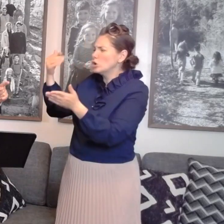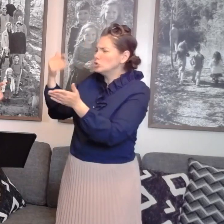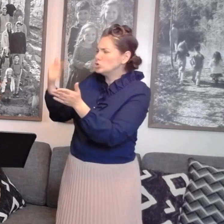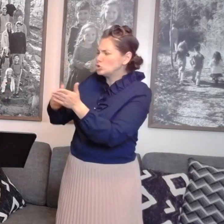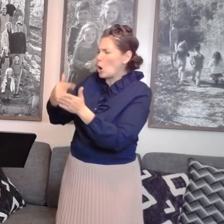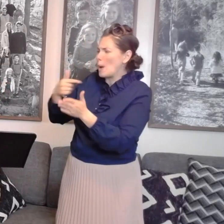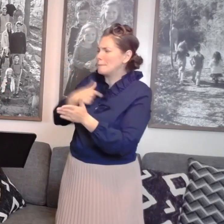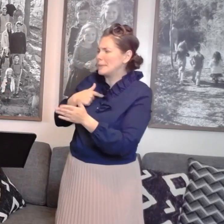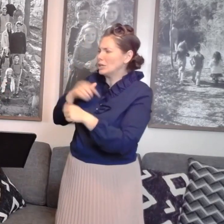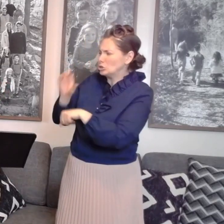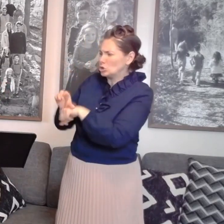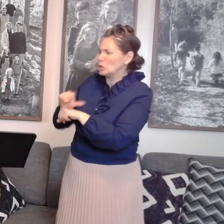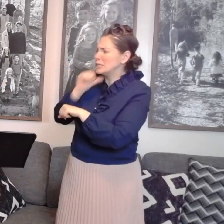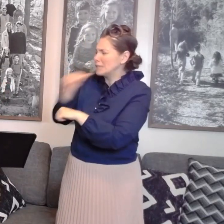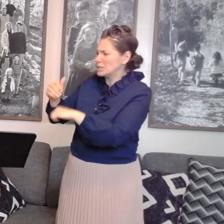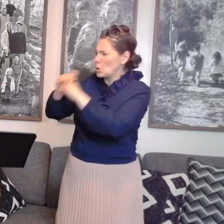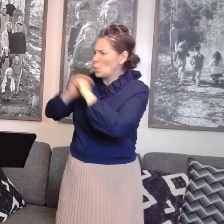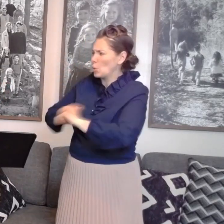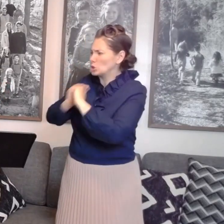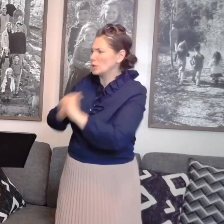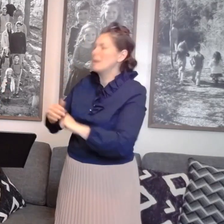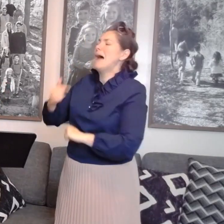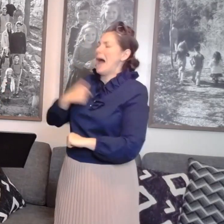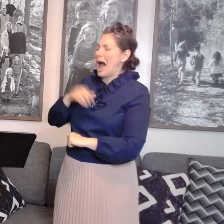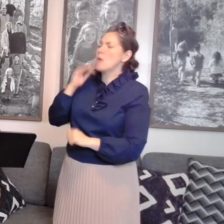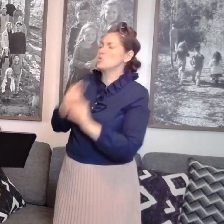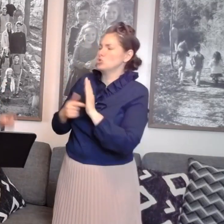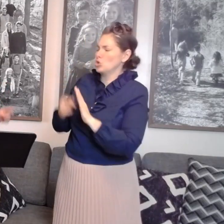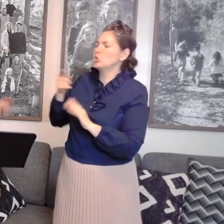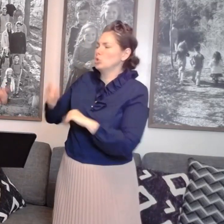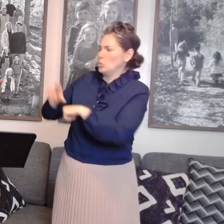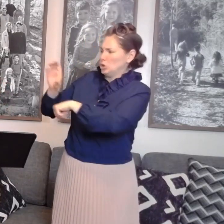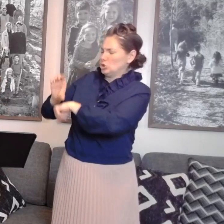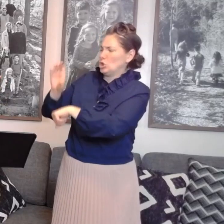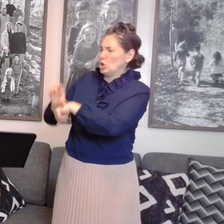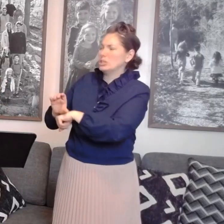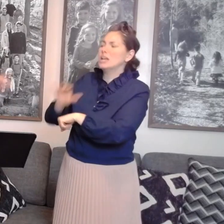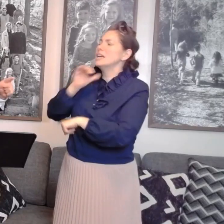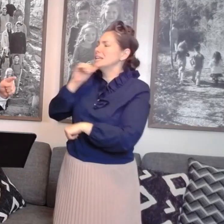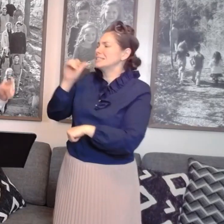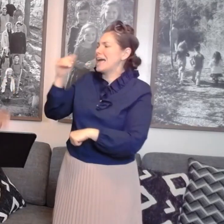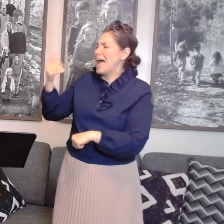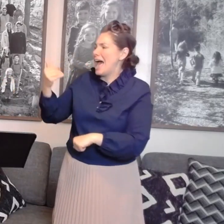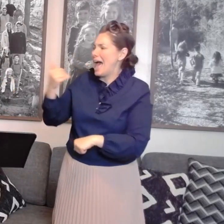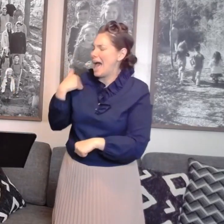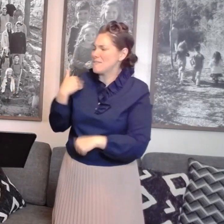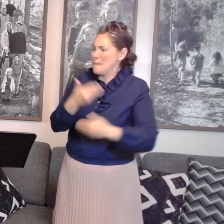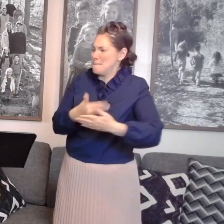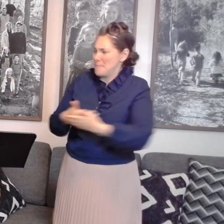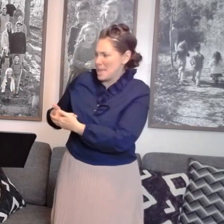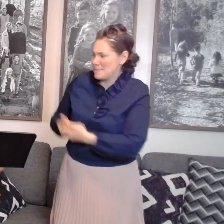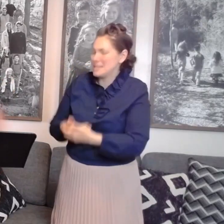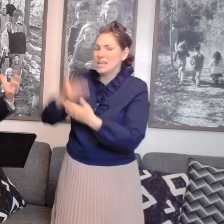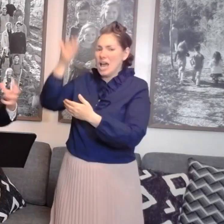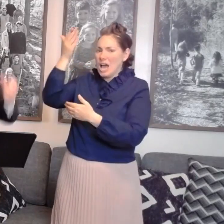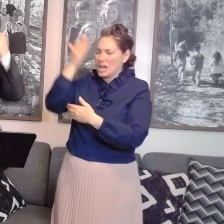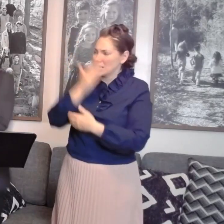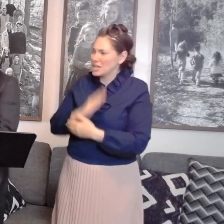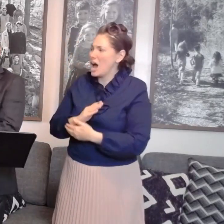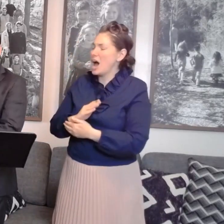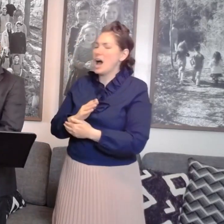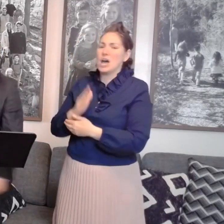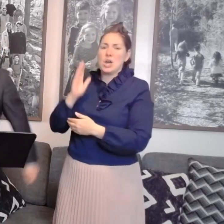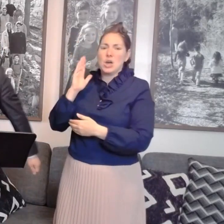that doesn't worship, and I'll show you a church that doesn't have babies. God shut